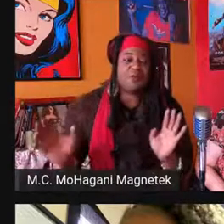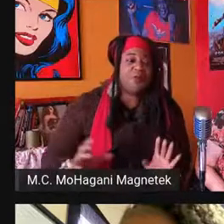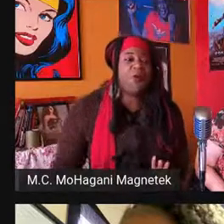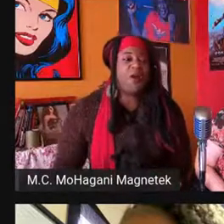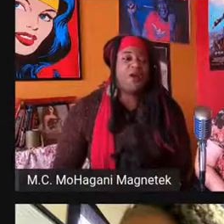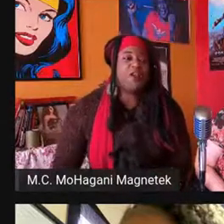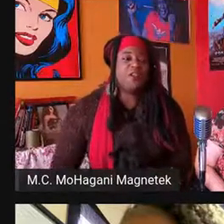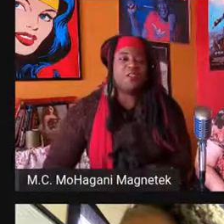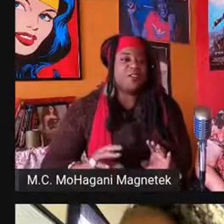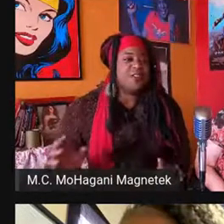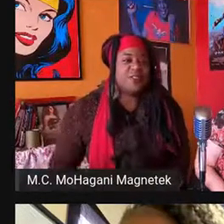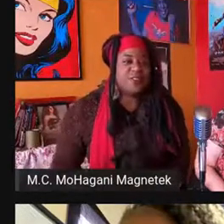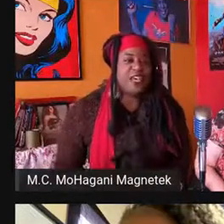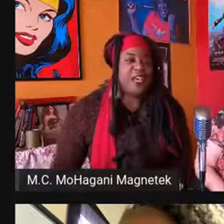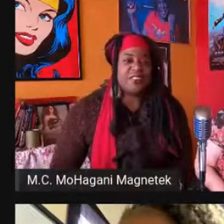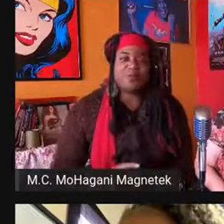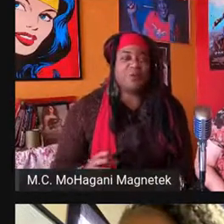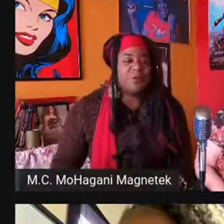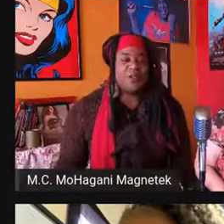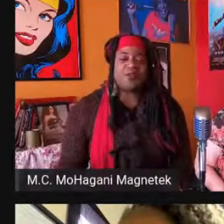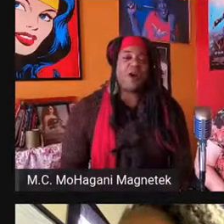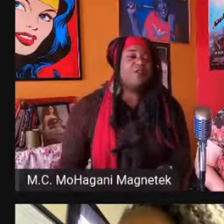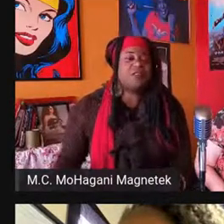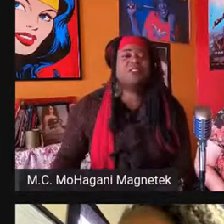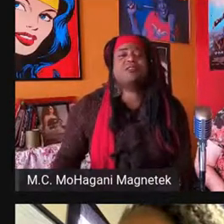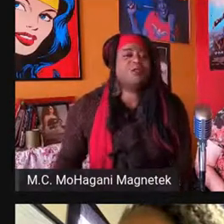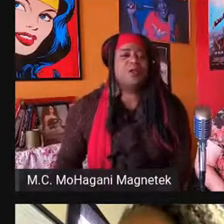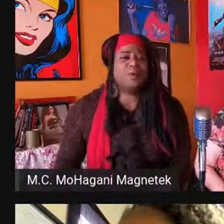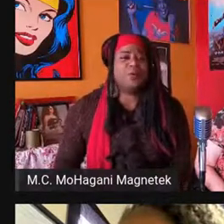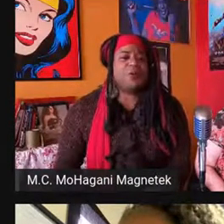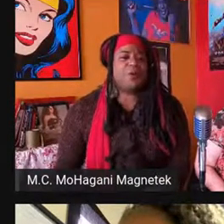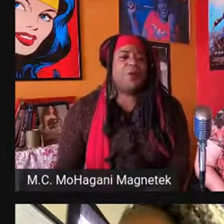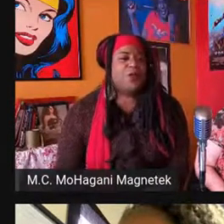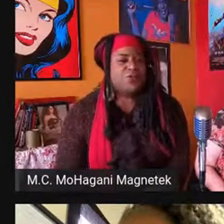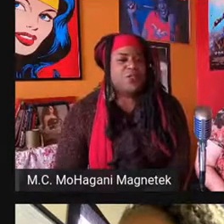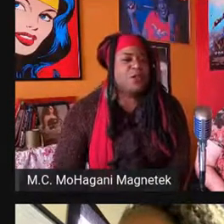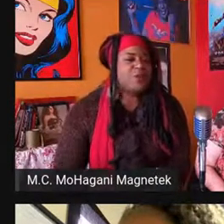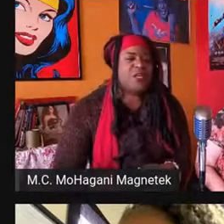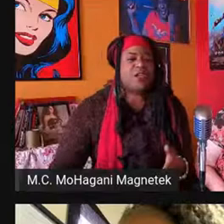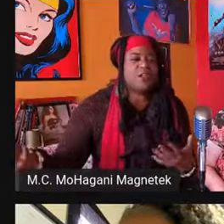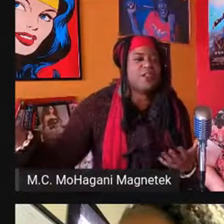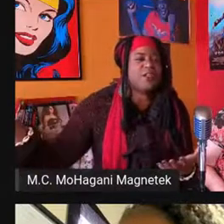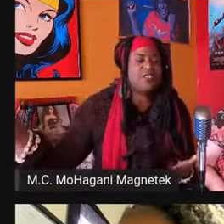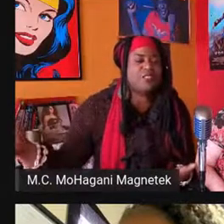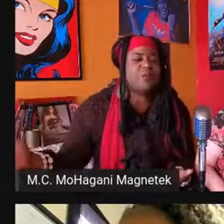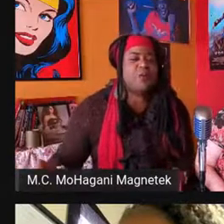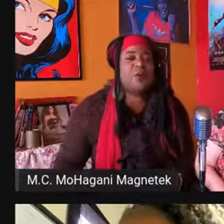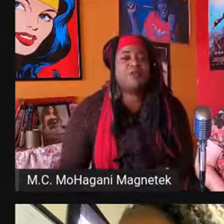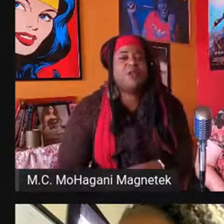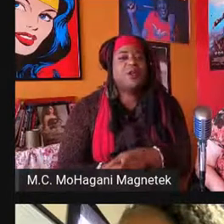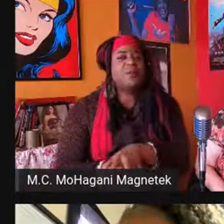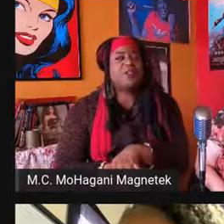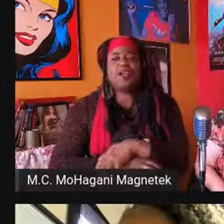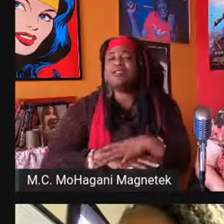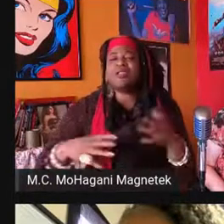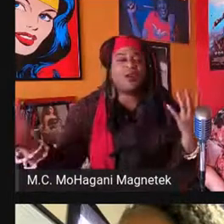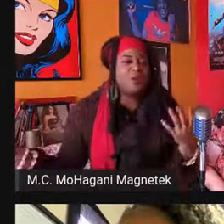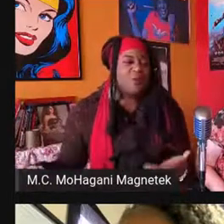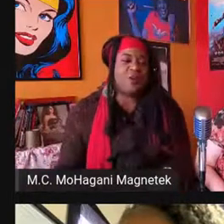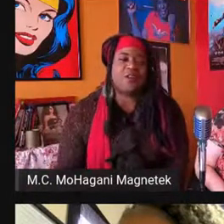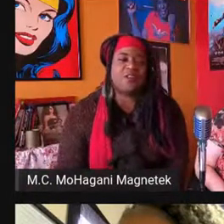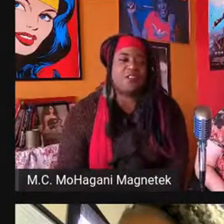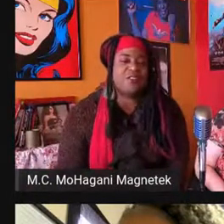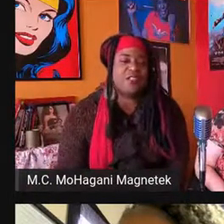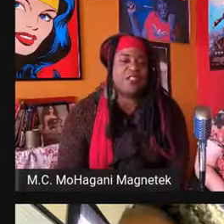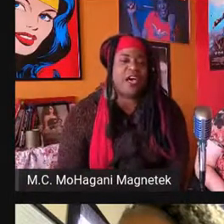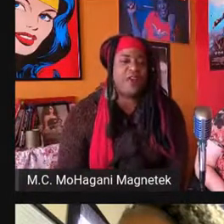Because before, you know, there was dance and movement involved. It was just a book of poetry, you know what I'm saying? A collection of poems. But they totally